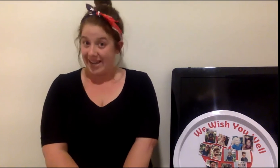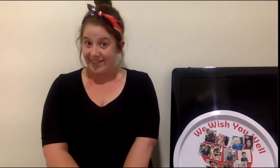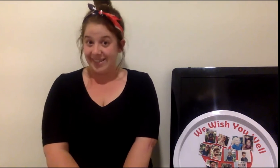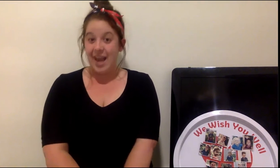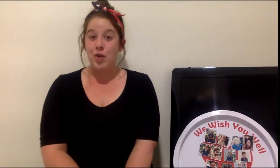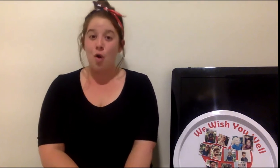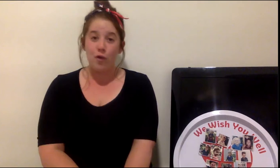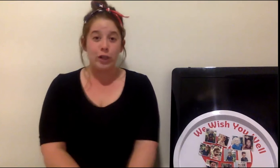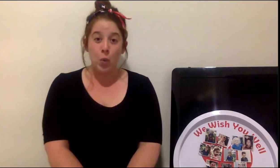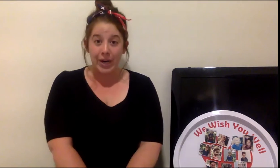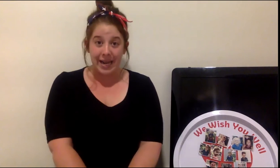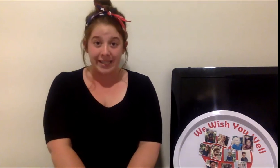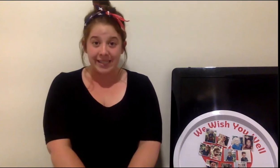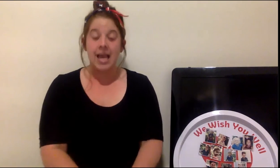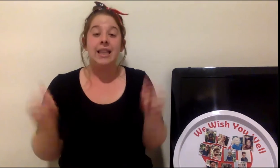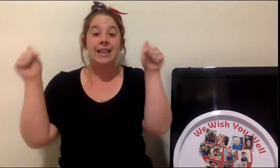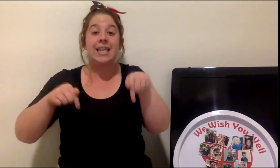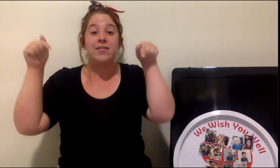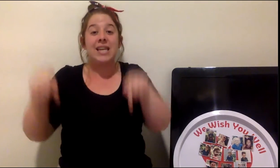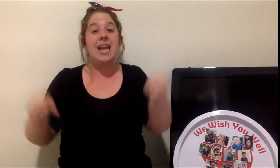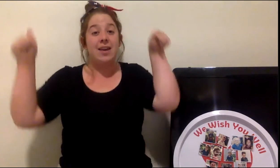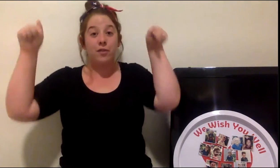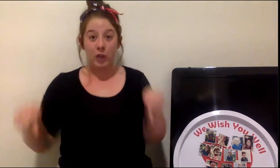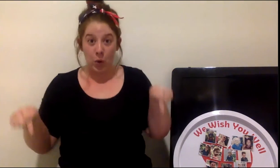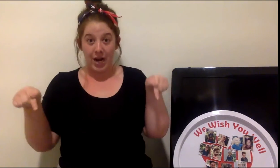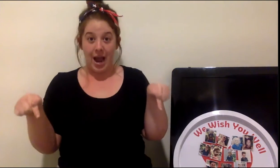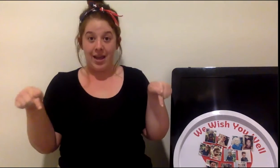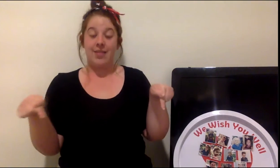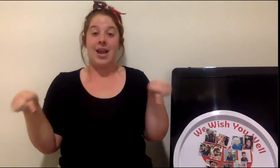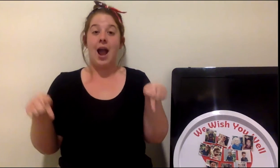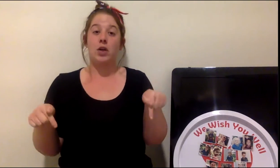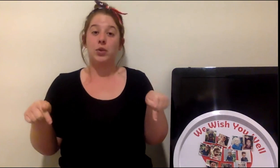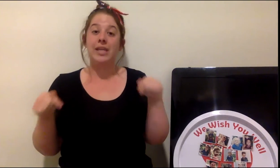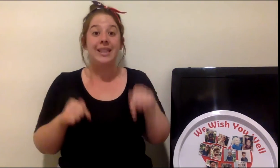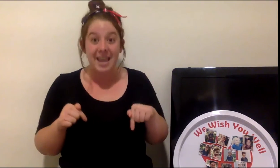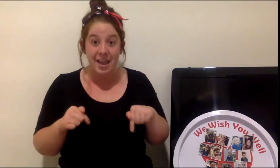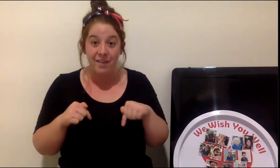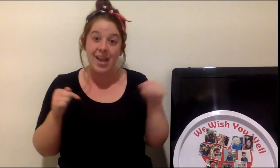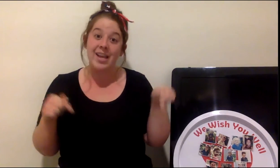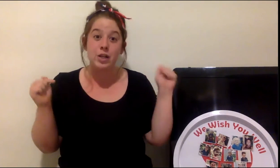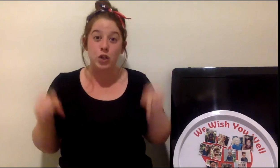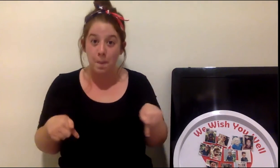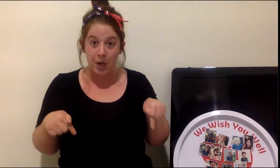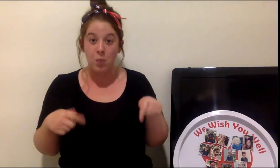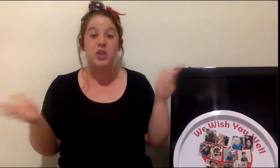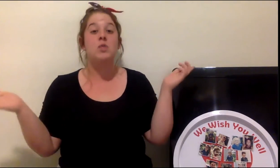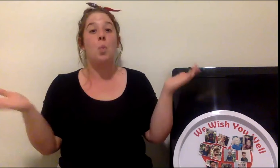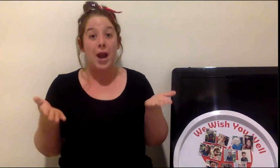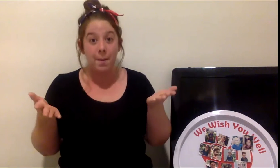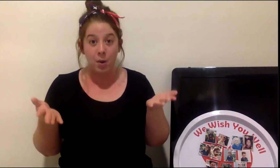tortoise. And a gopher tortoise lives in Florida, and they actually live in Jupiter, which is where most